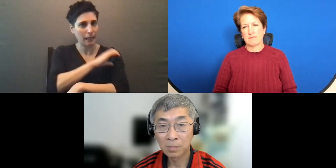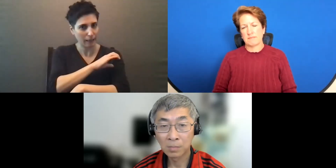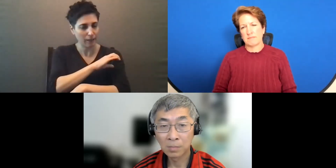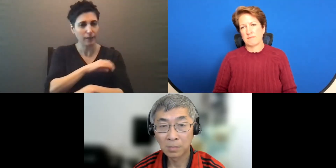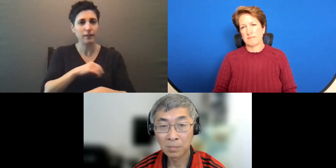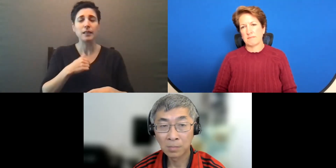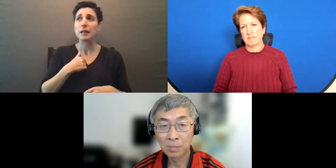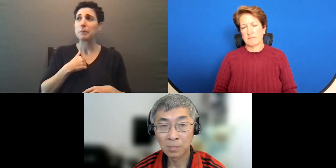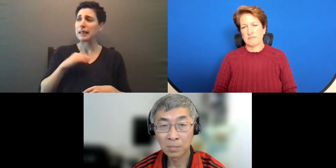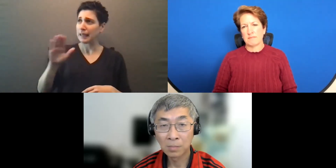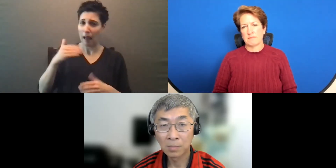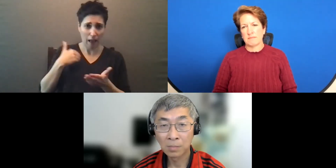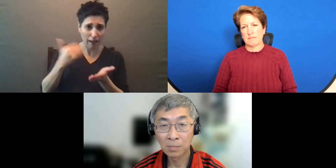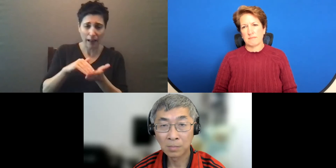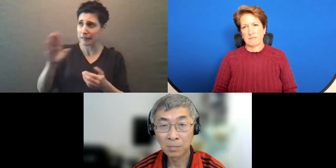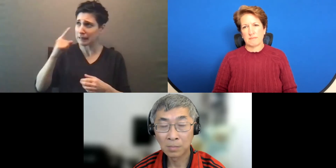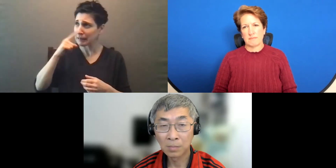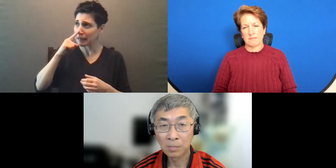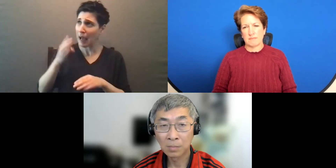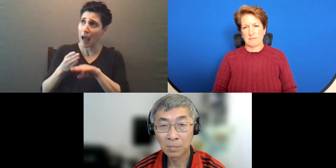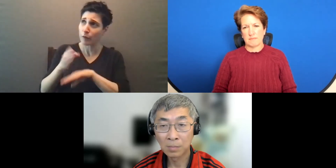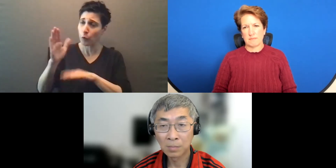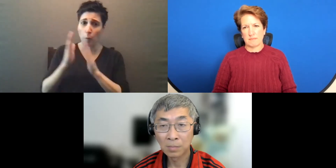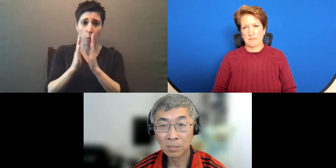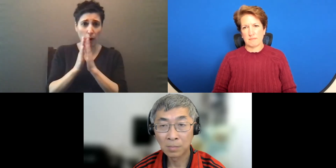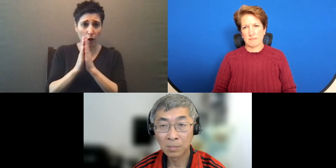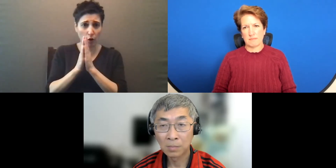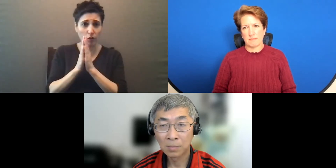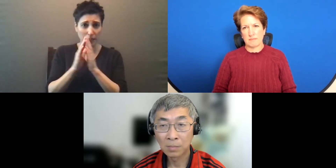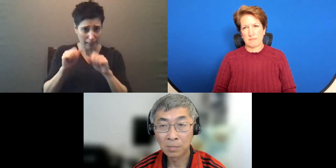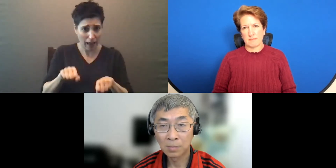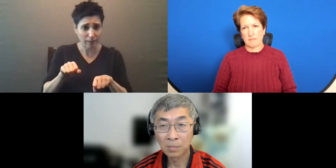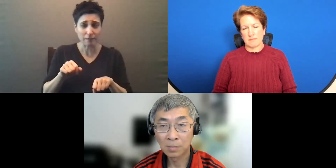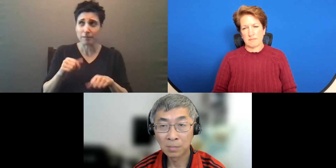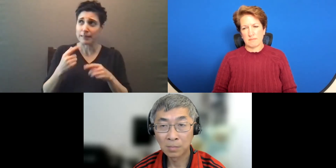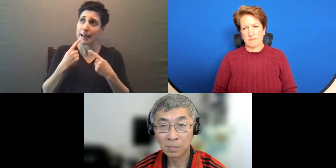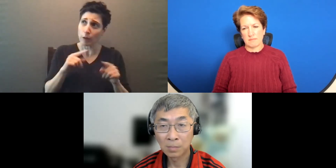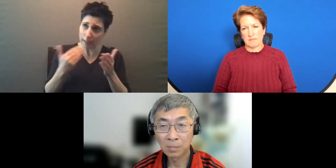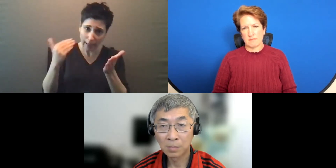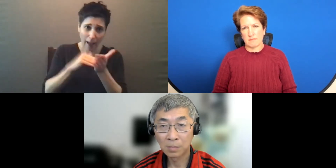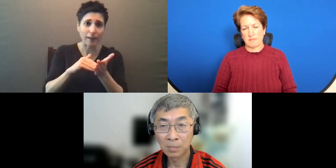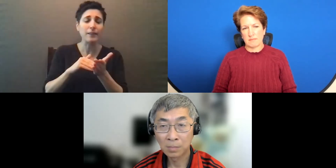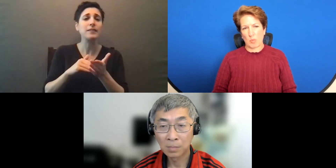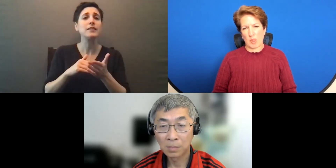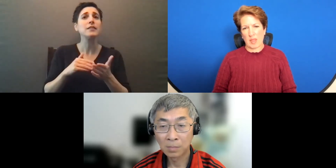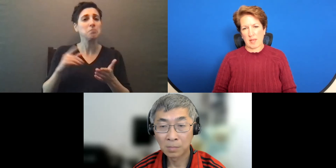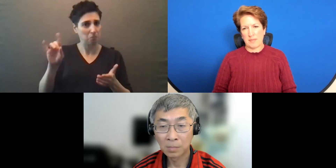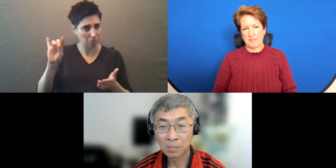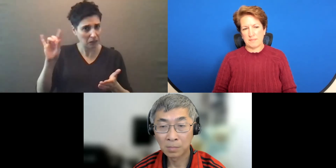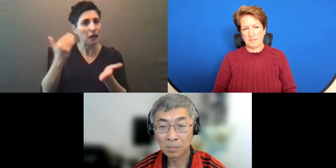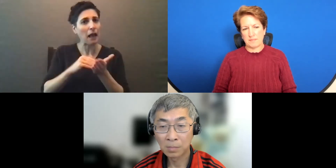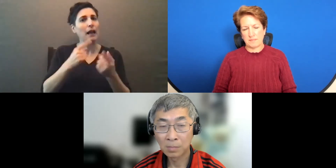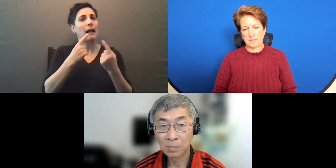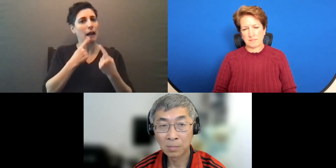your prayer. So they say next, it's after 2 hours. Again, I went to the church, spoke to them, they announced it. So